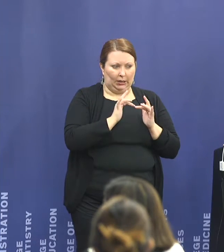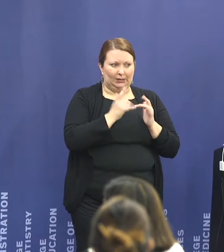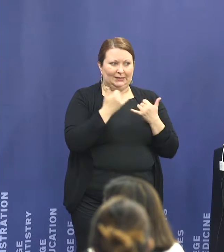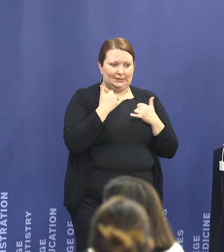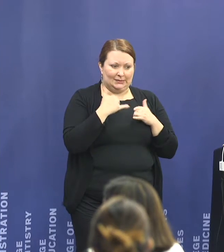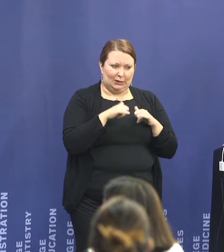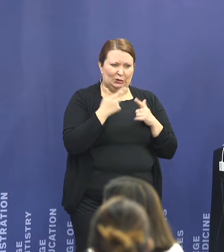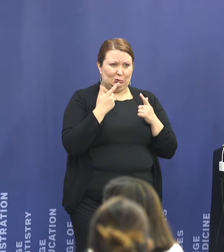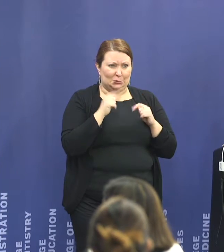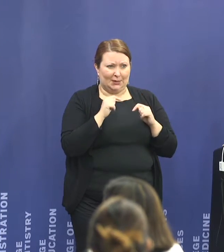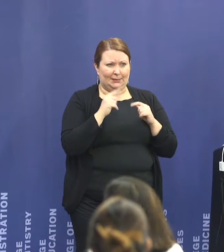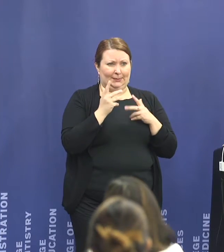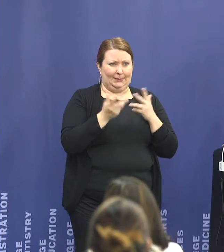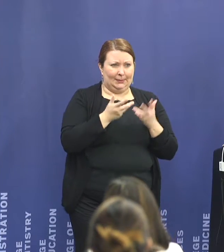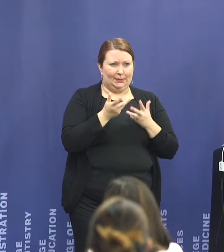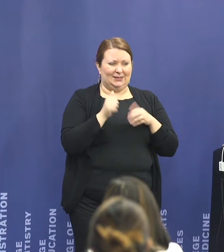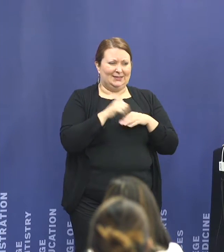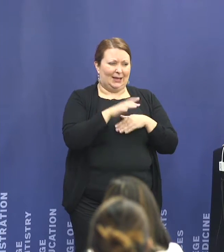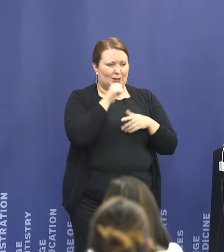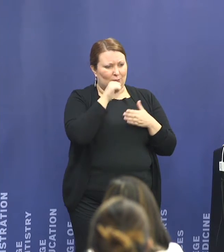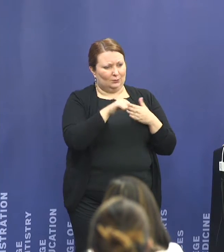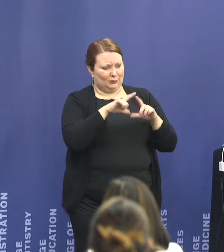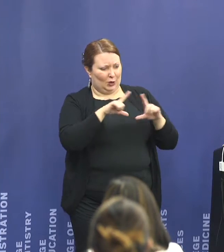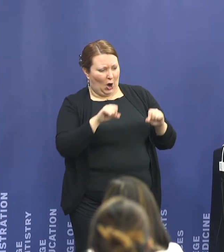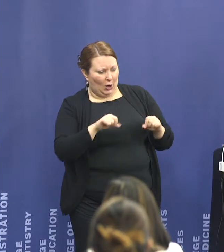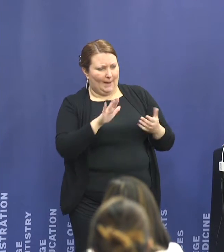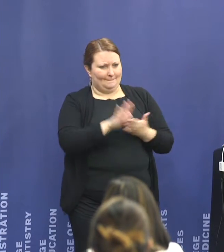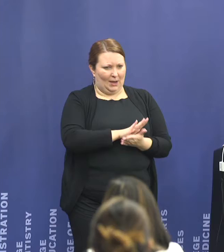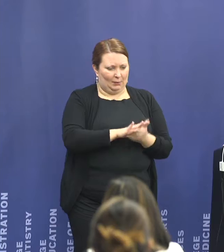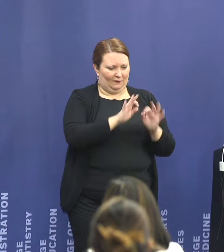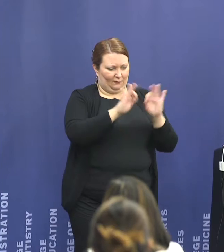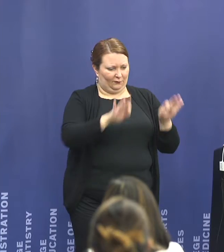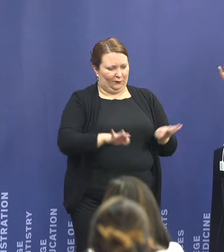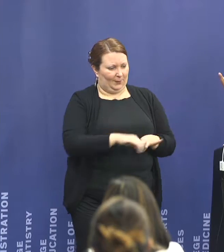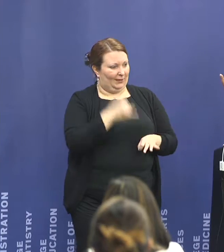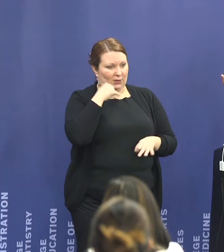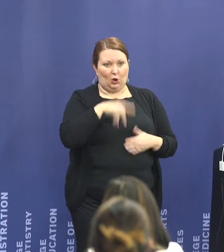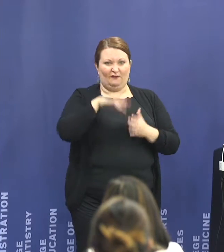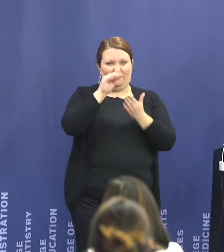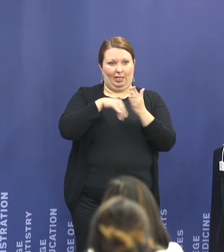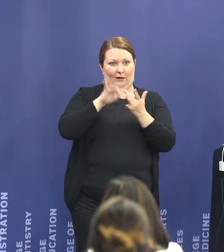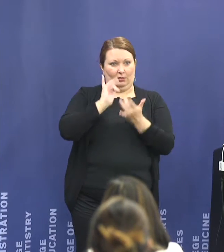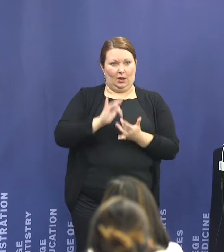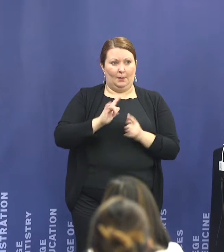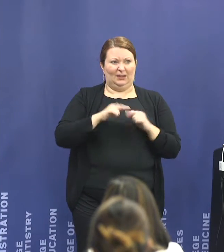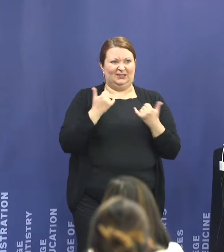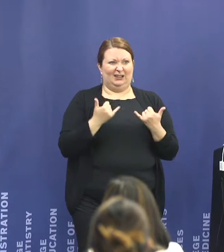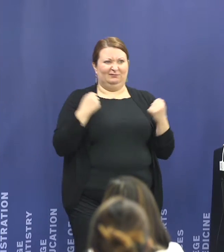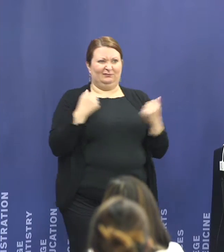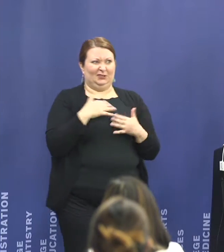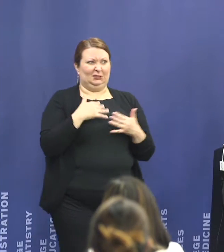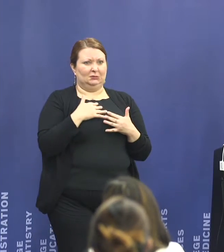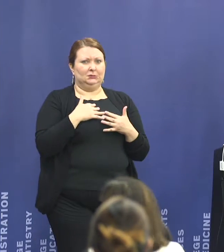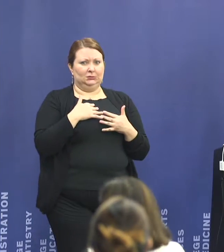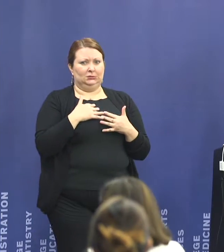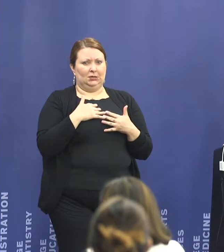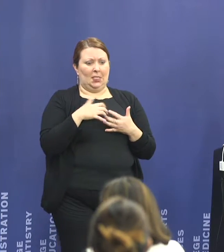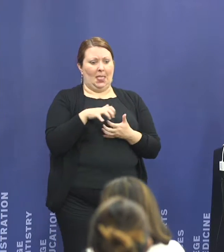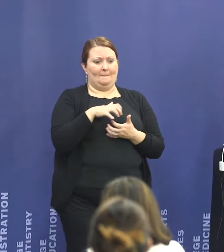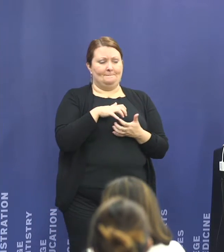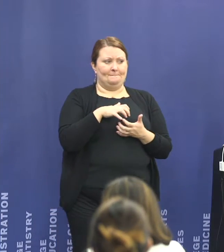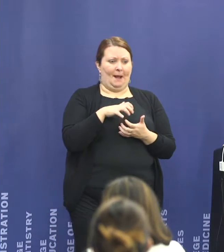still continue to try to send a postcard and a paper copy if they don't fill it out, but there is a lot of fear right now, especially in